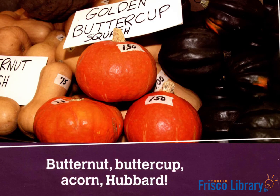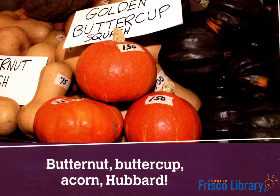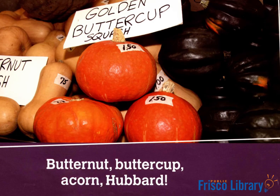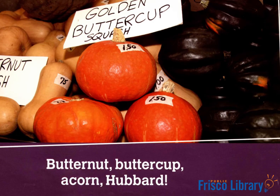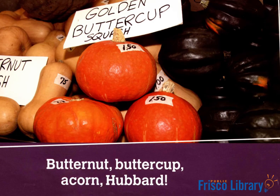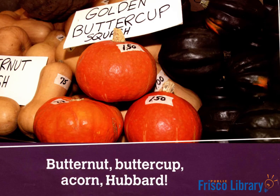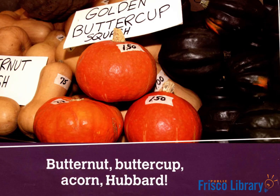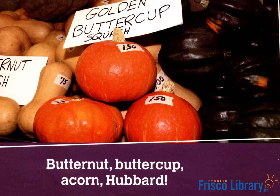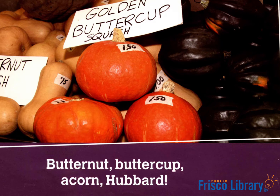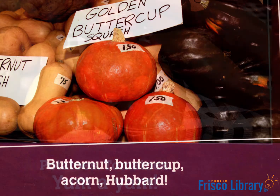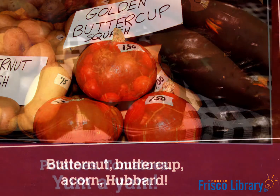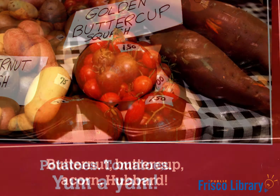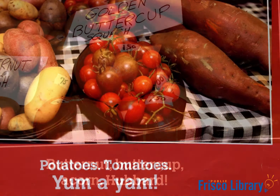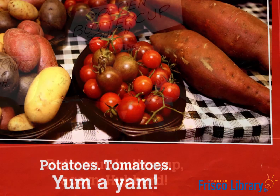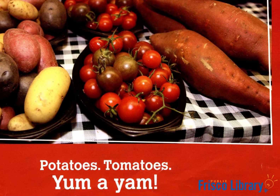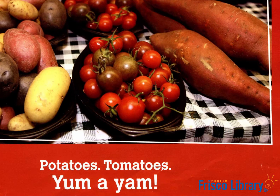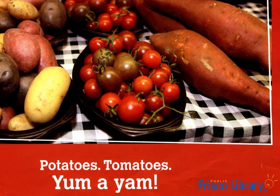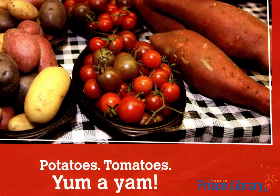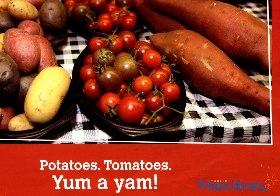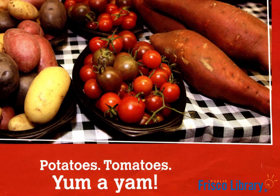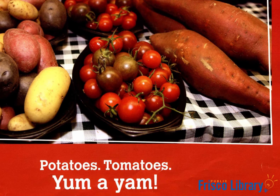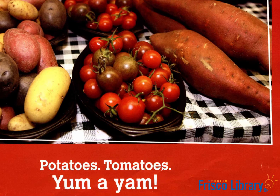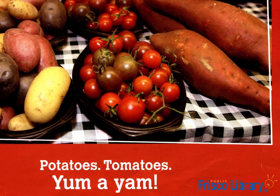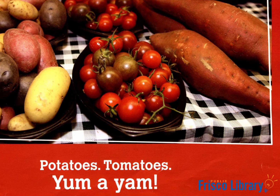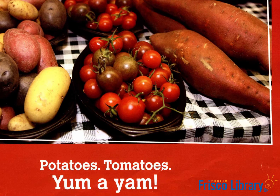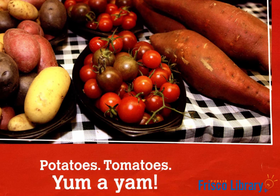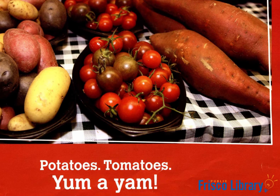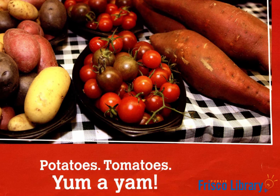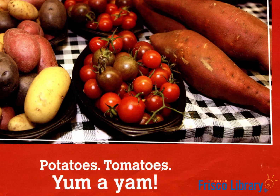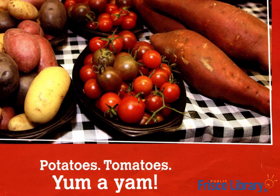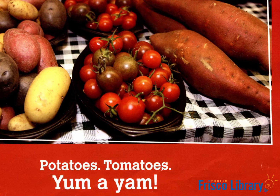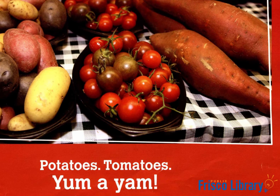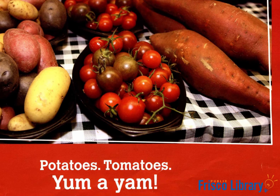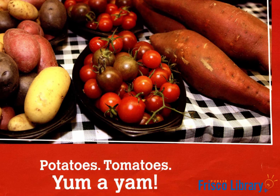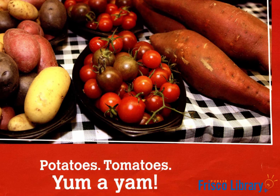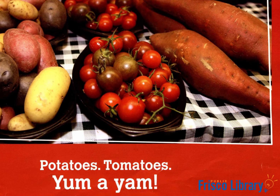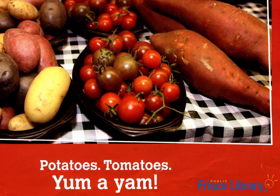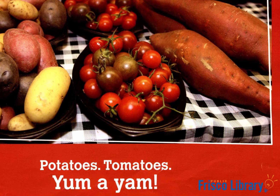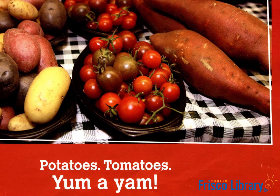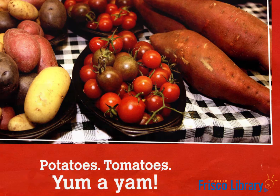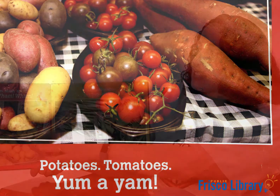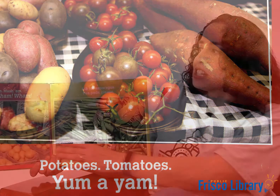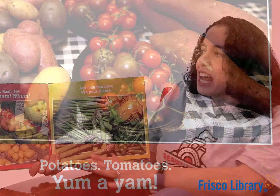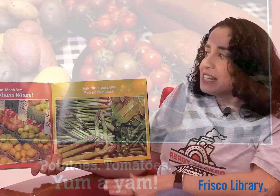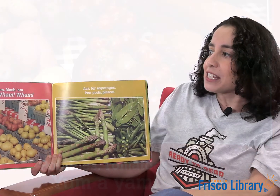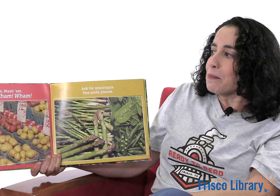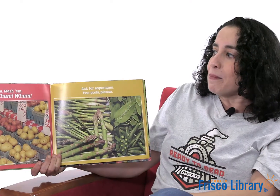acorn and hubbard potatoes tomatoes yum a yam slice some